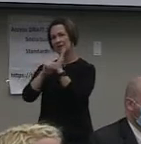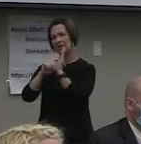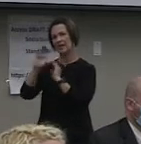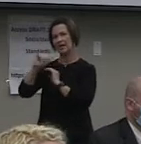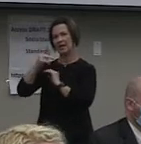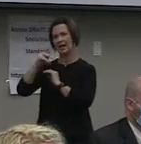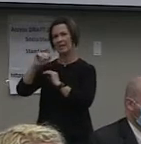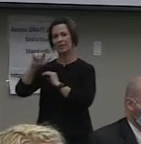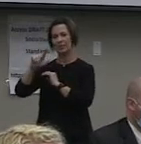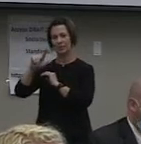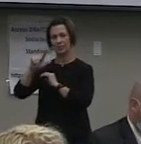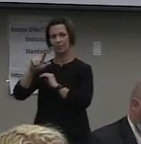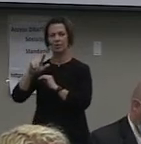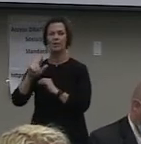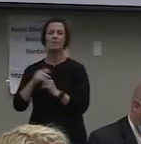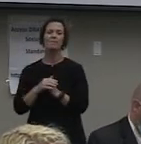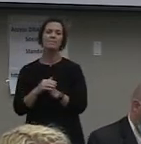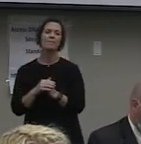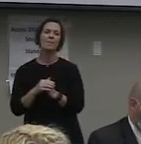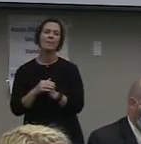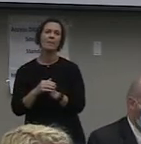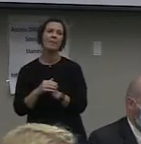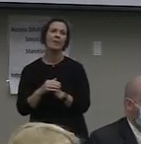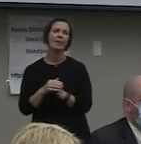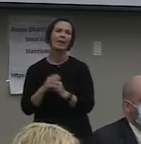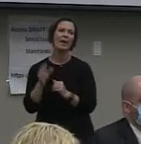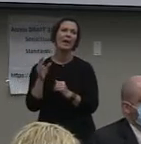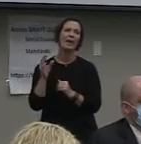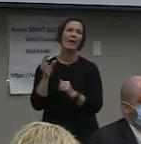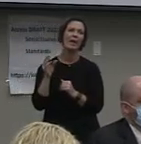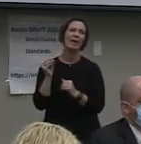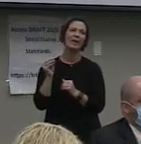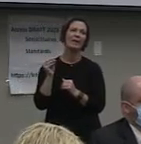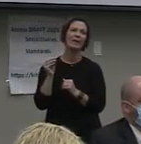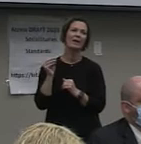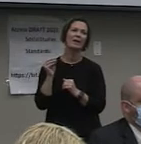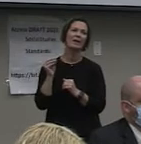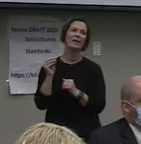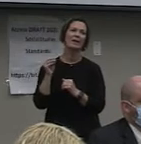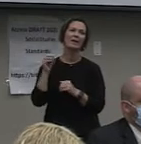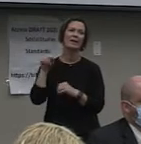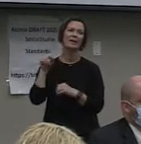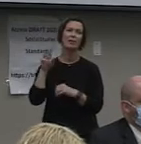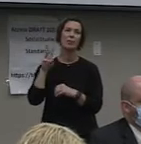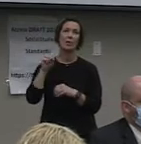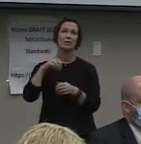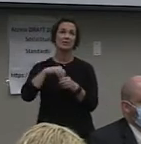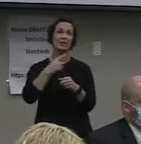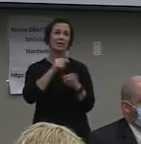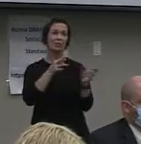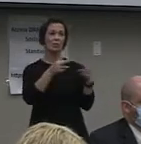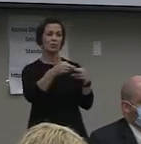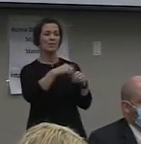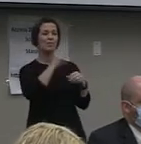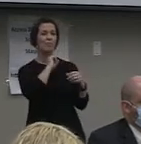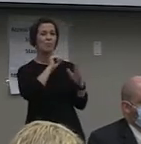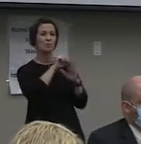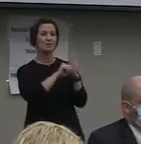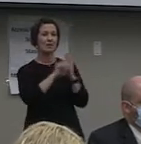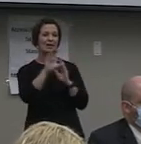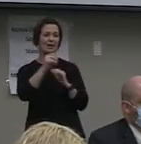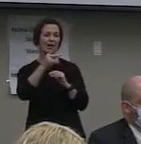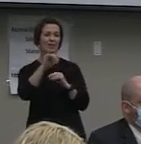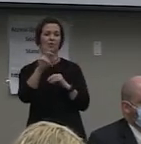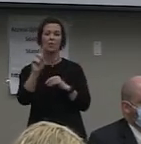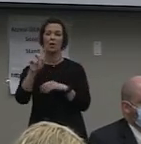1935. It was an actual session of the legislature. And it was in the room over here in the old state capitol where